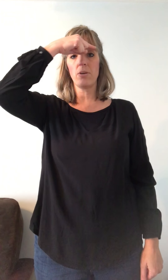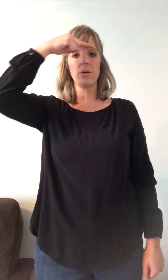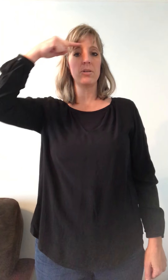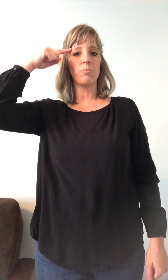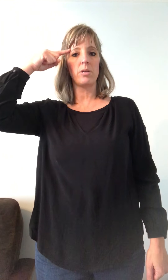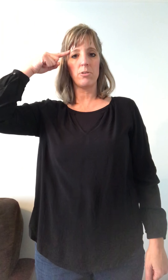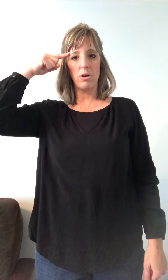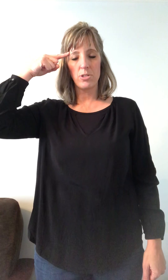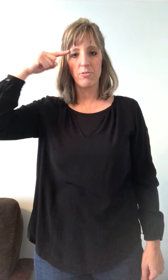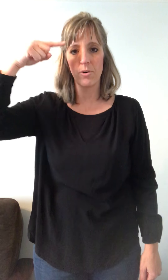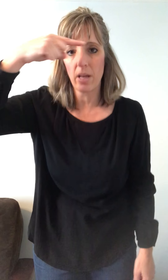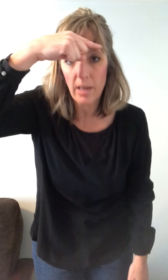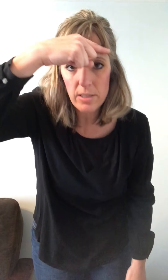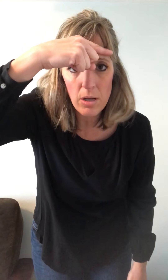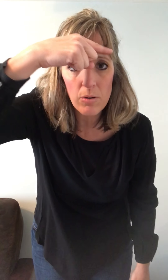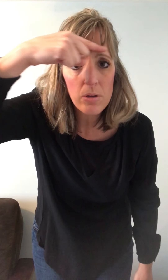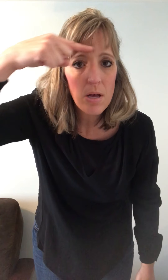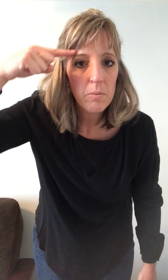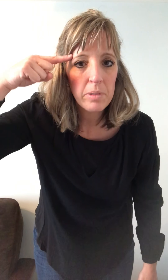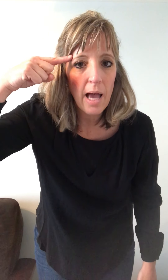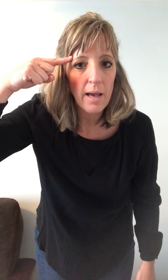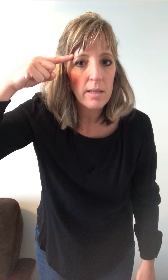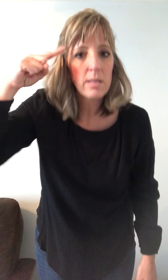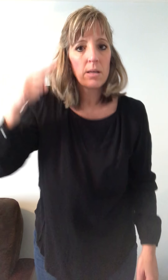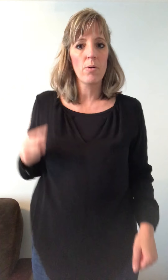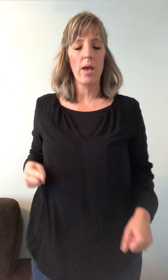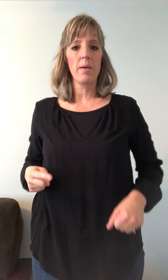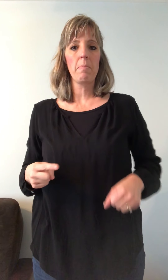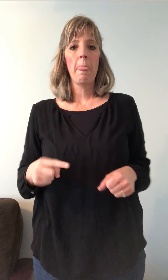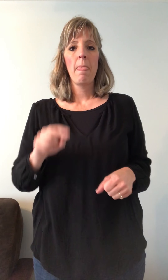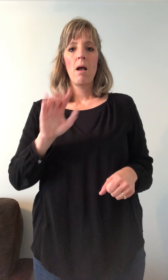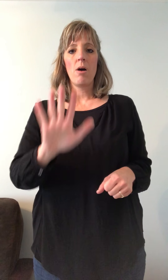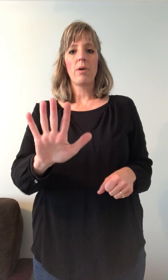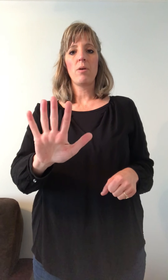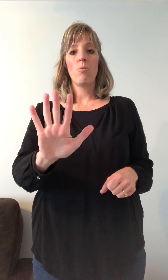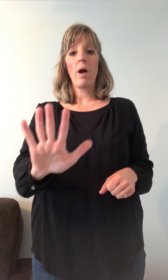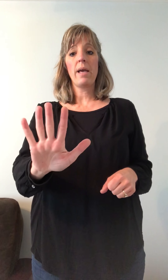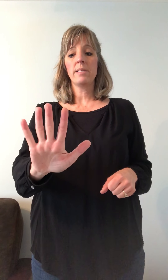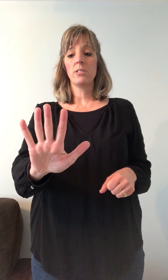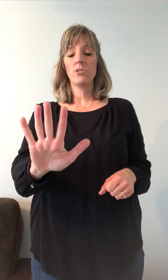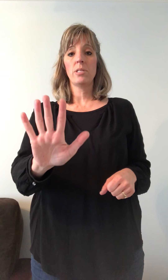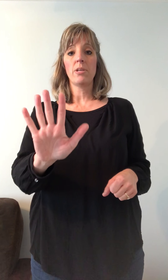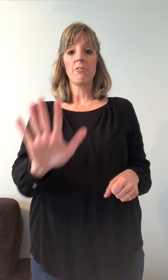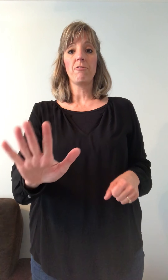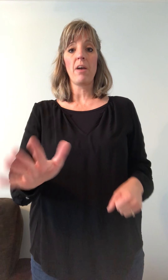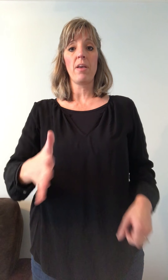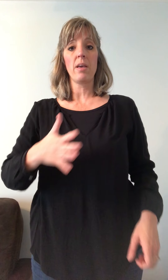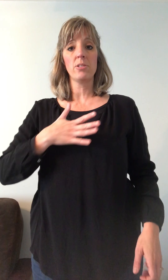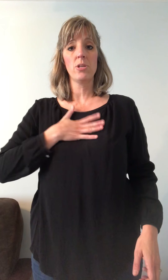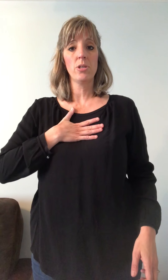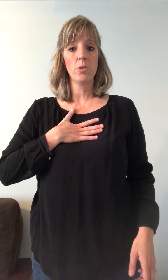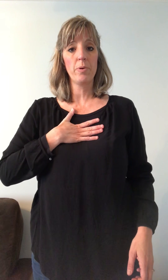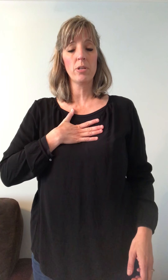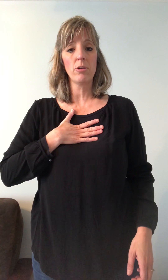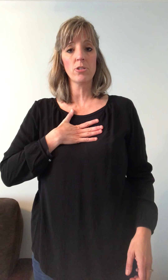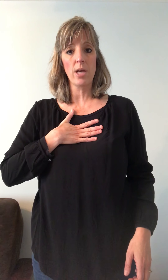and you run it across your forehead like so. Black, okay? All right, white is you take your 5 hand, you put it on your